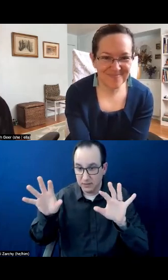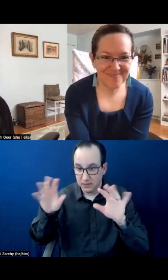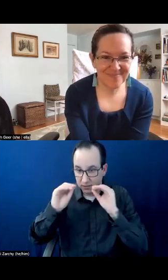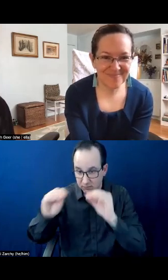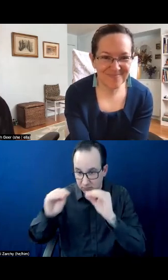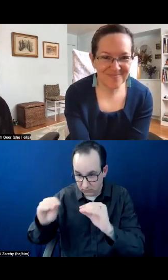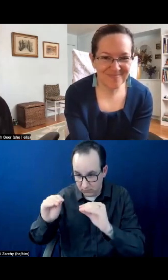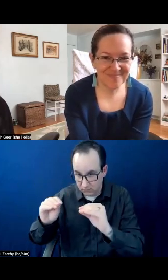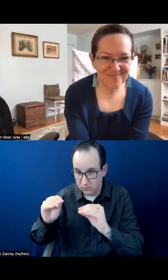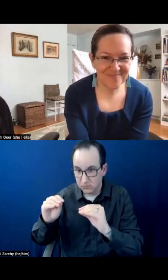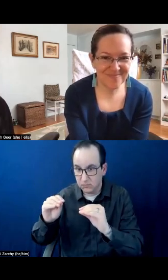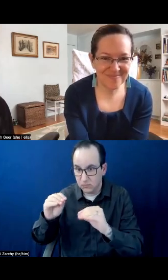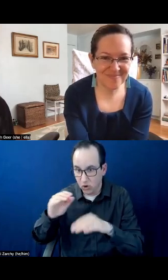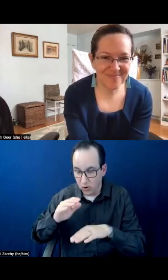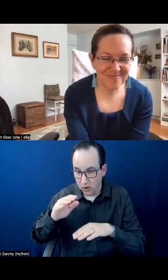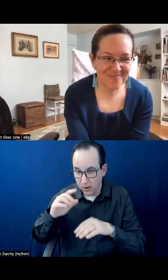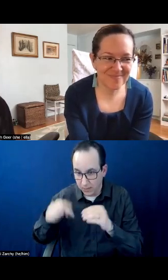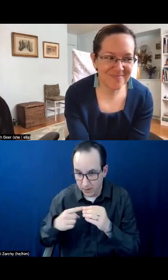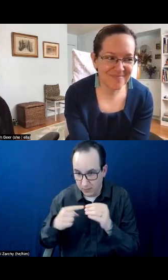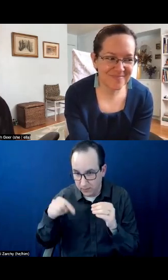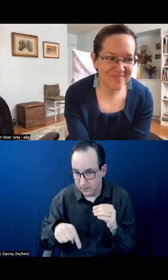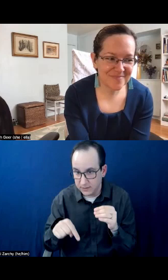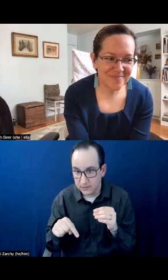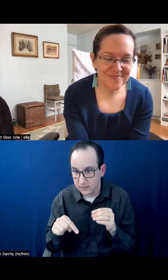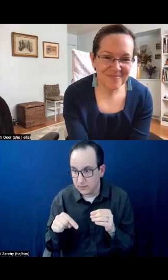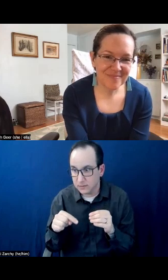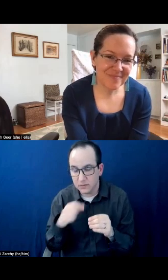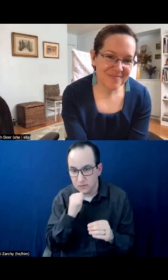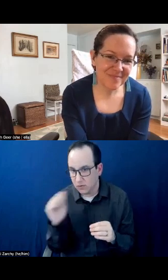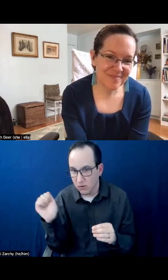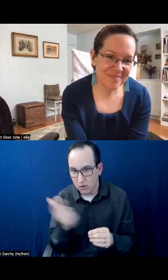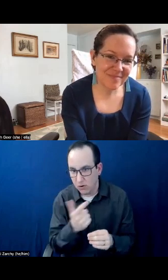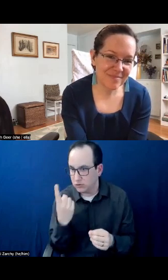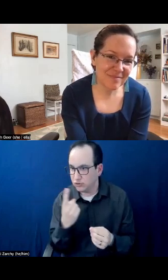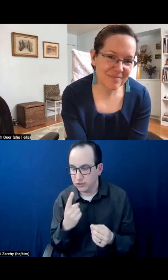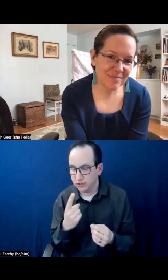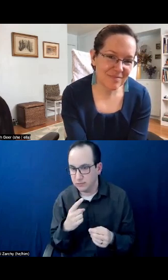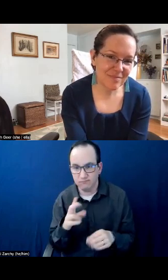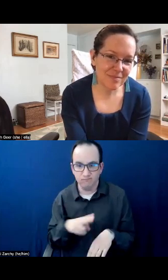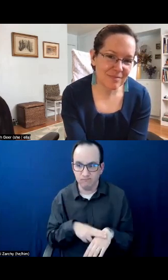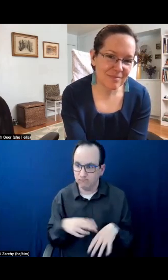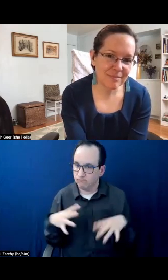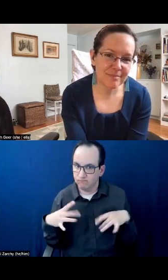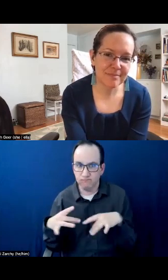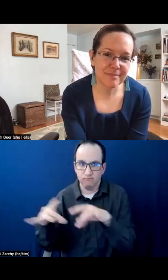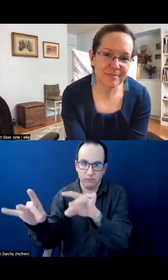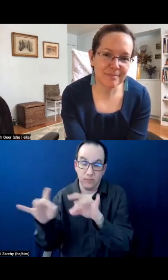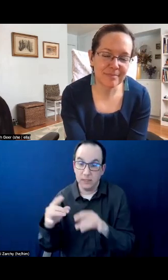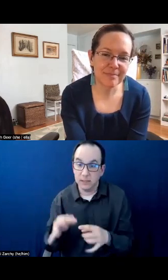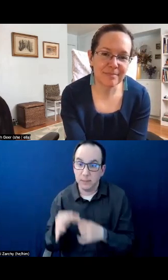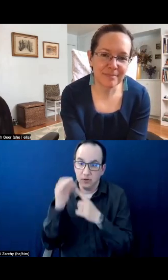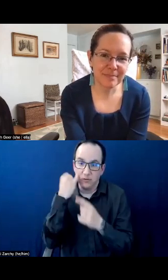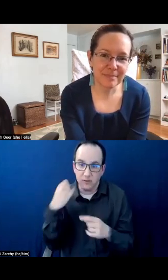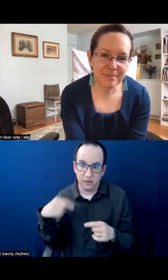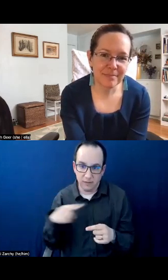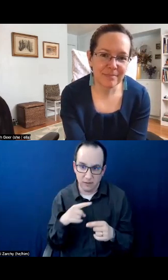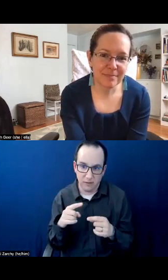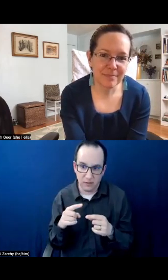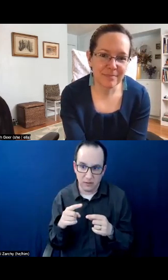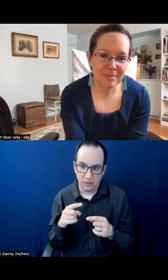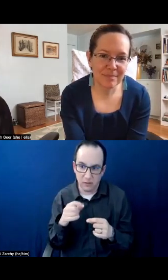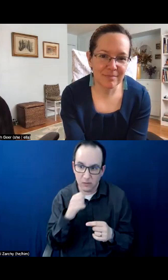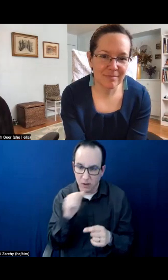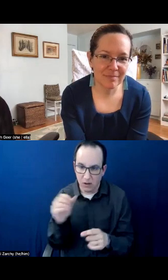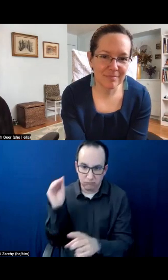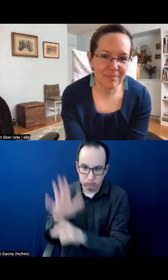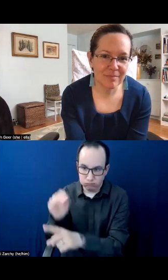students need that explicit instruction for this type of thing. Not all students. Some students pick this up,